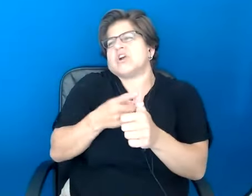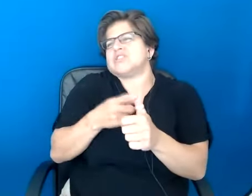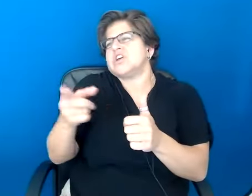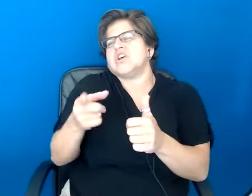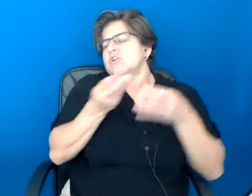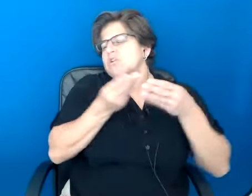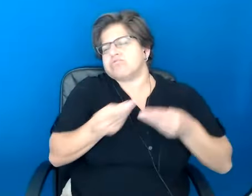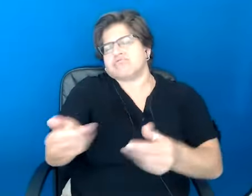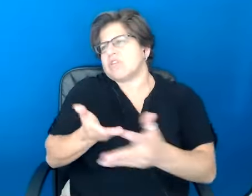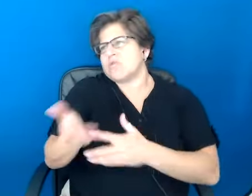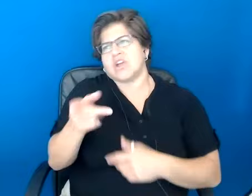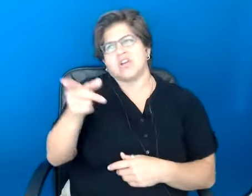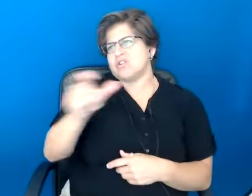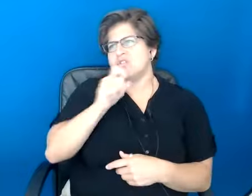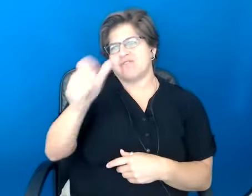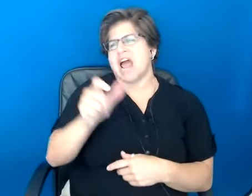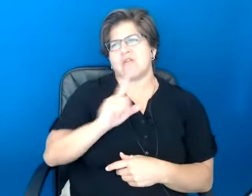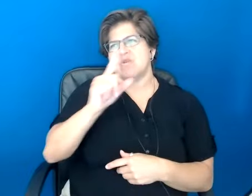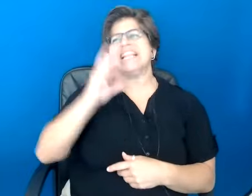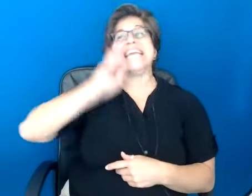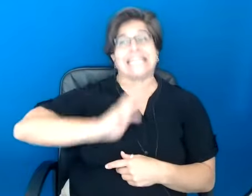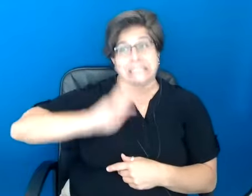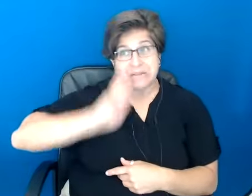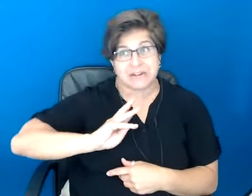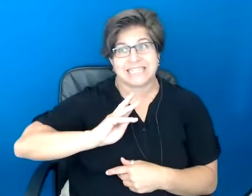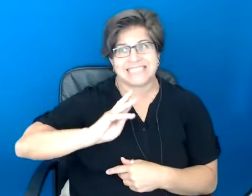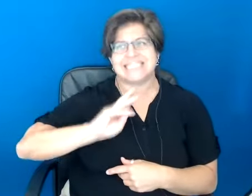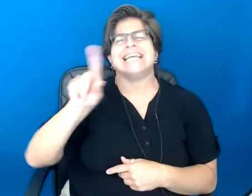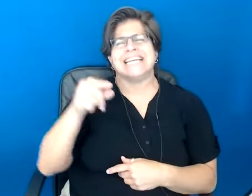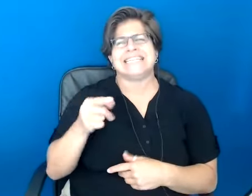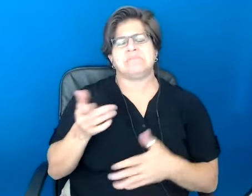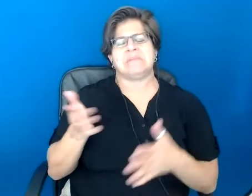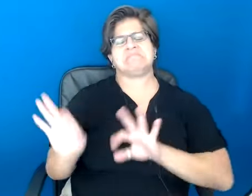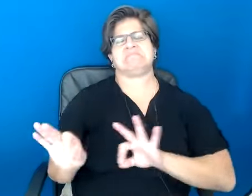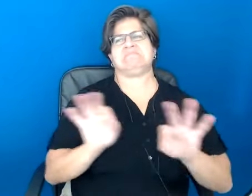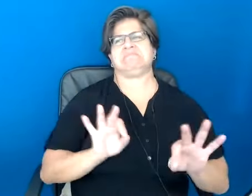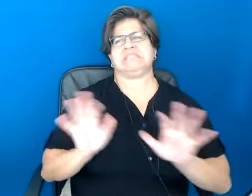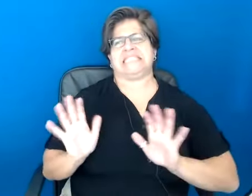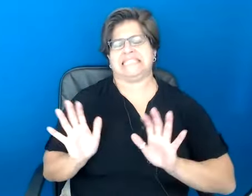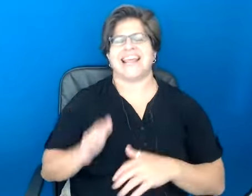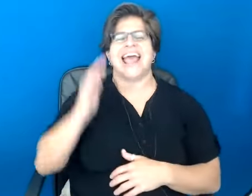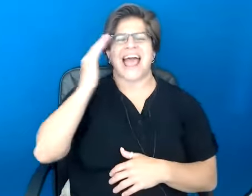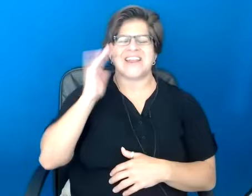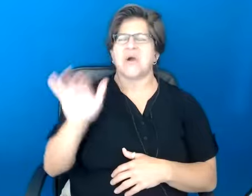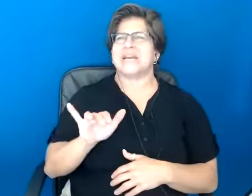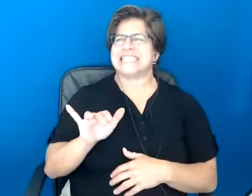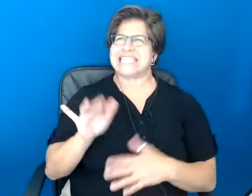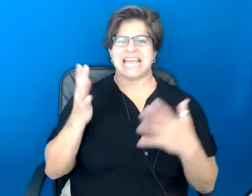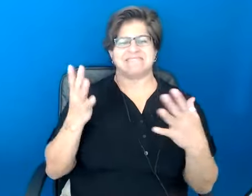brain hadn't even acknowledged that he's not here at that time. Next year might be your first. You're sailing through this. You have not been hit